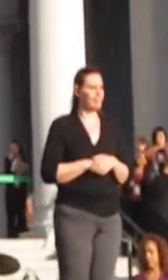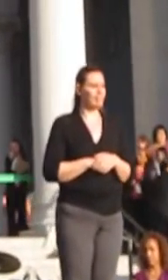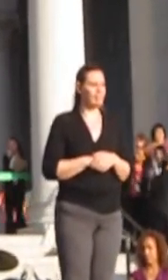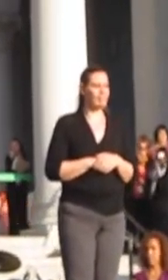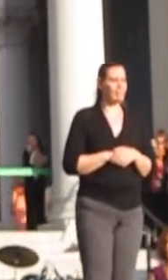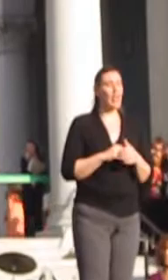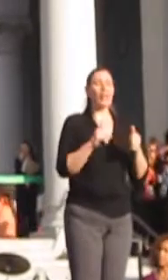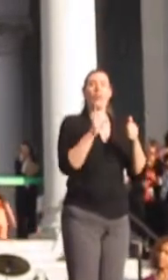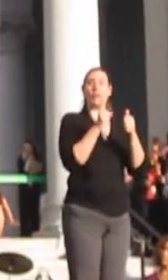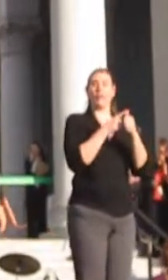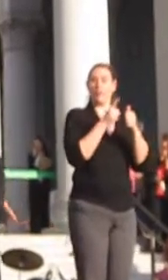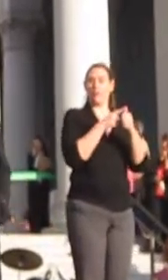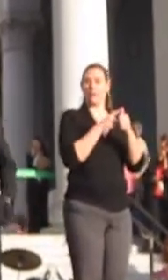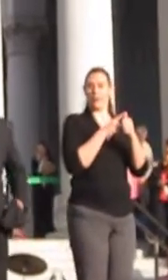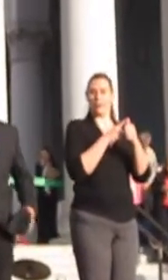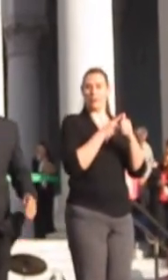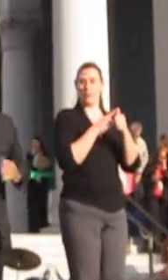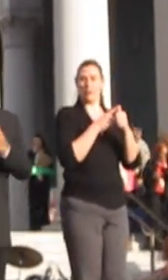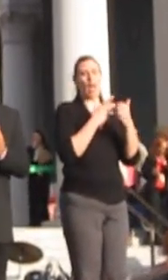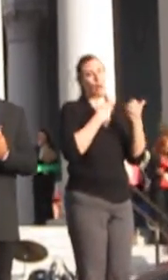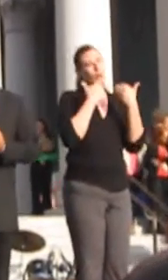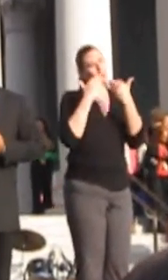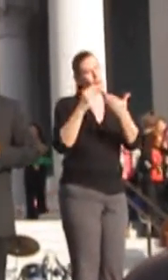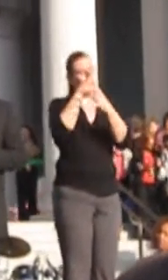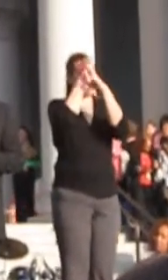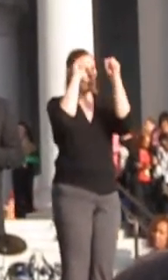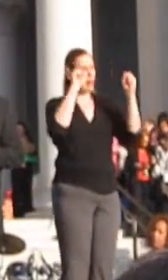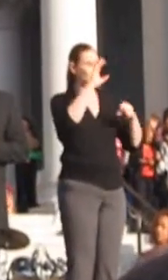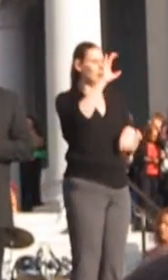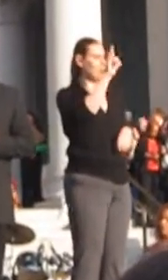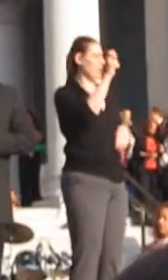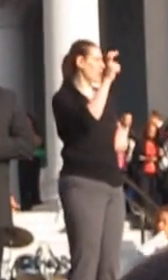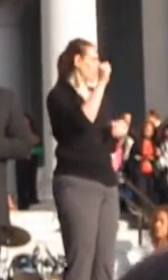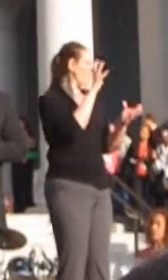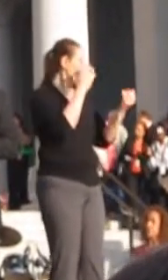one, I want to thank President Clinton.